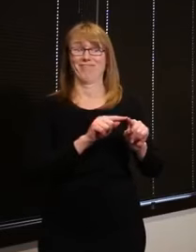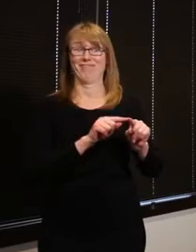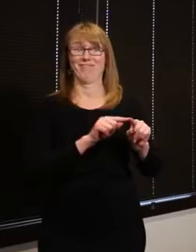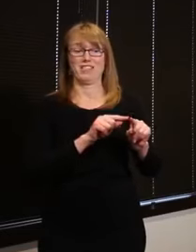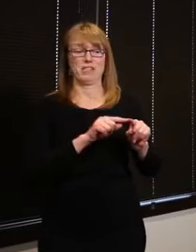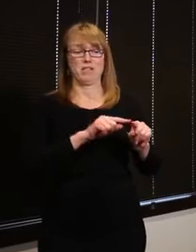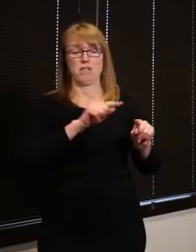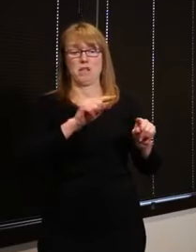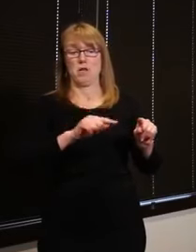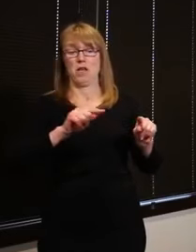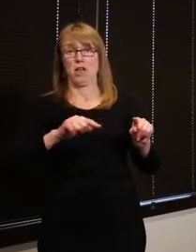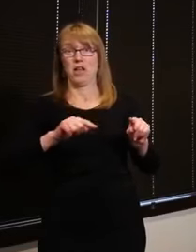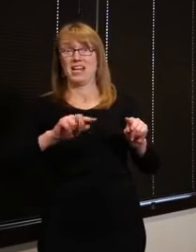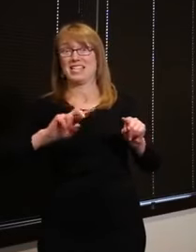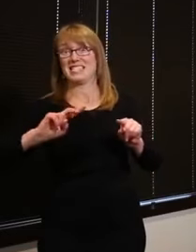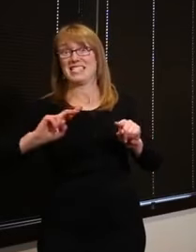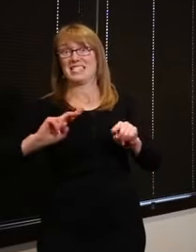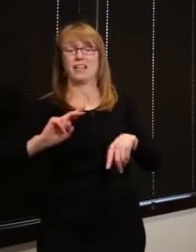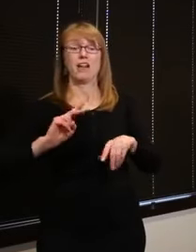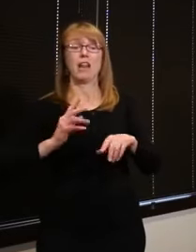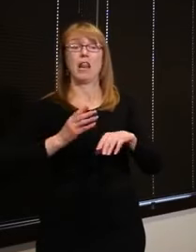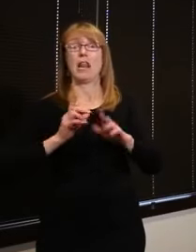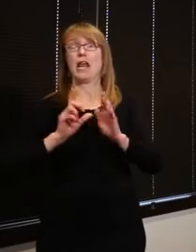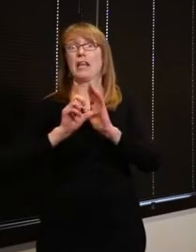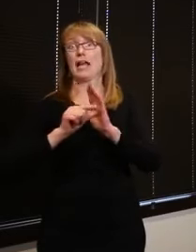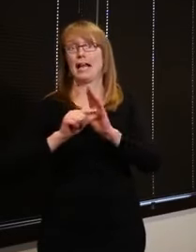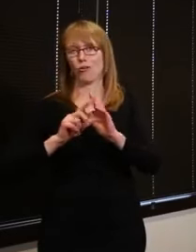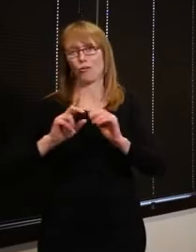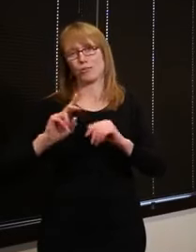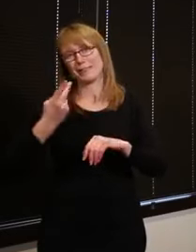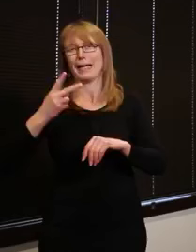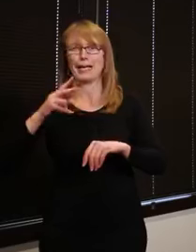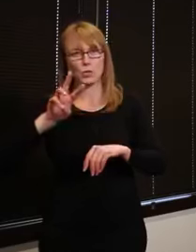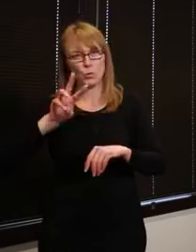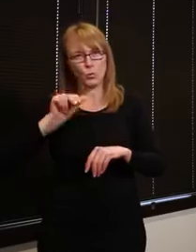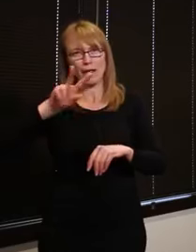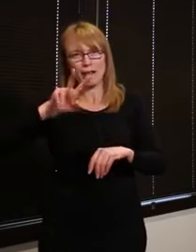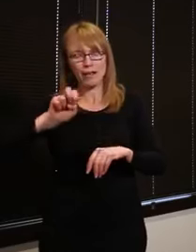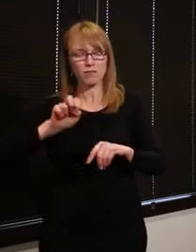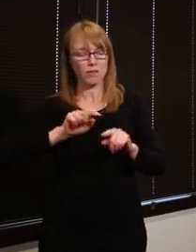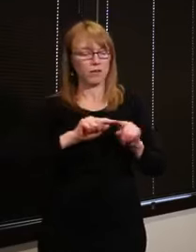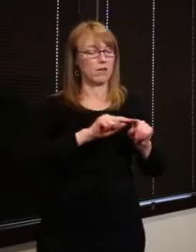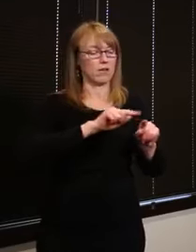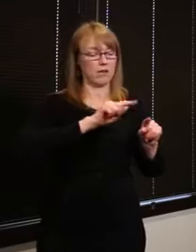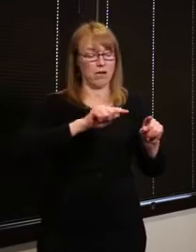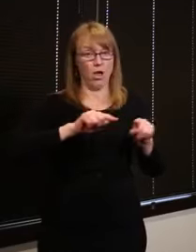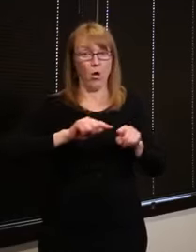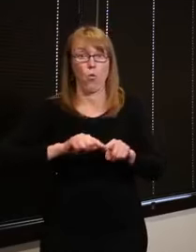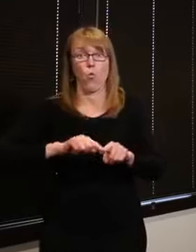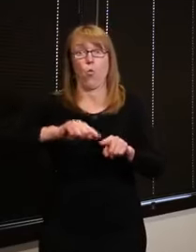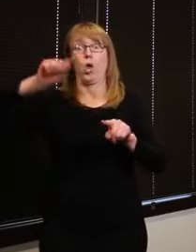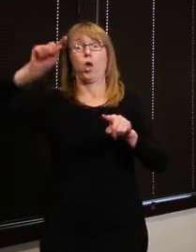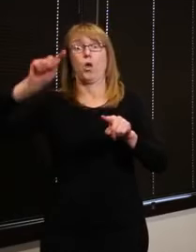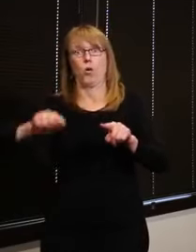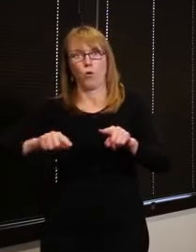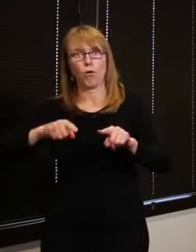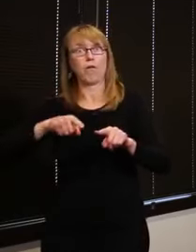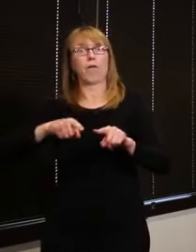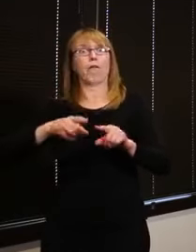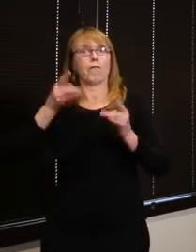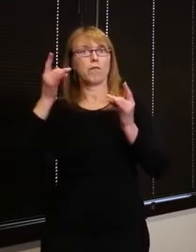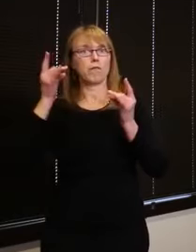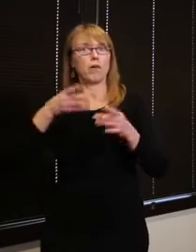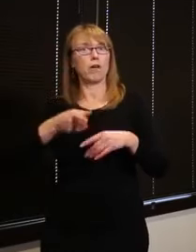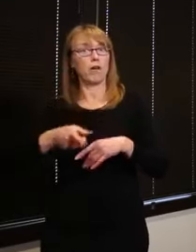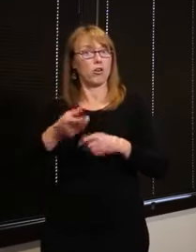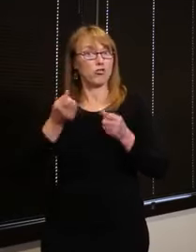of the 1918 influenza, which actually was higher than the first wave and caused more deaths in St. Louis than